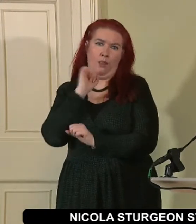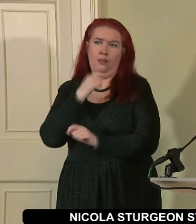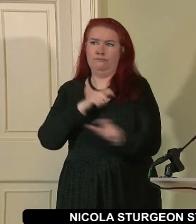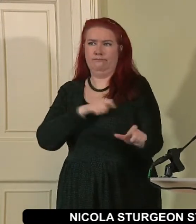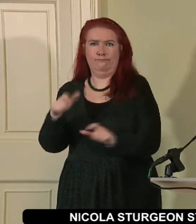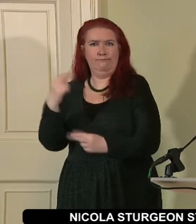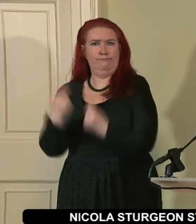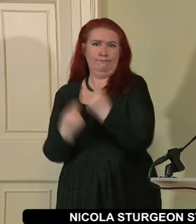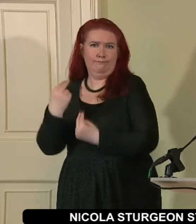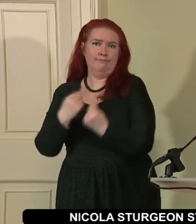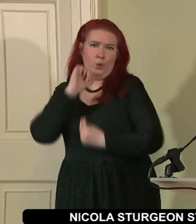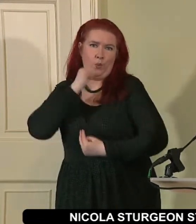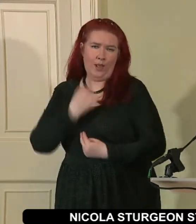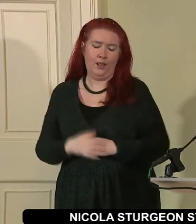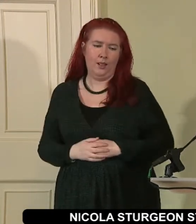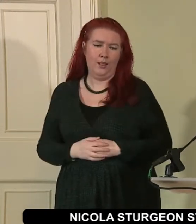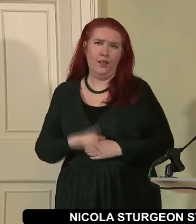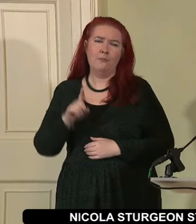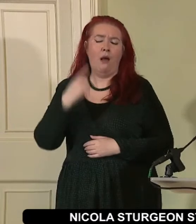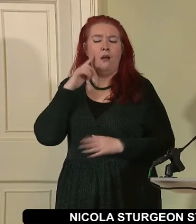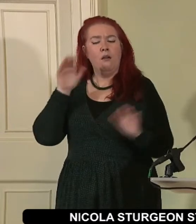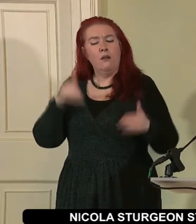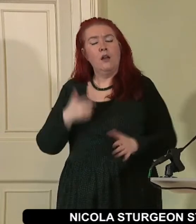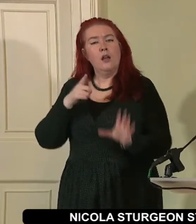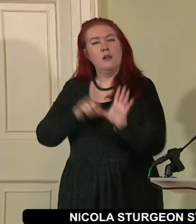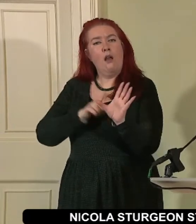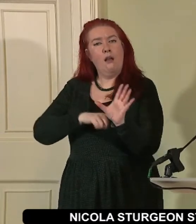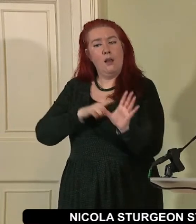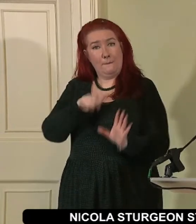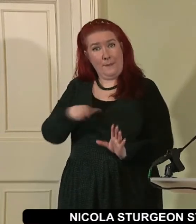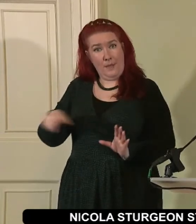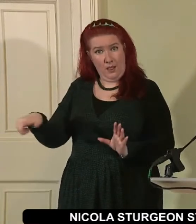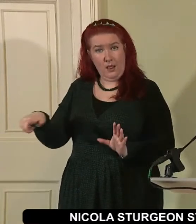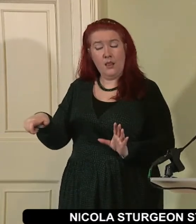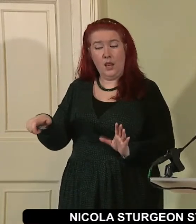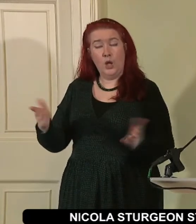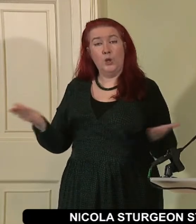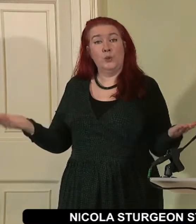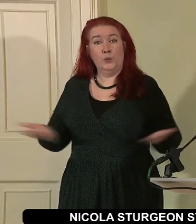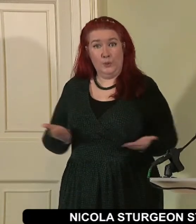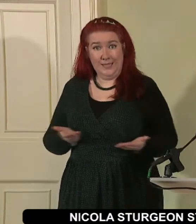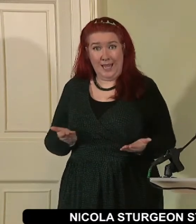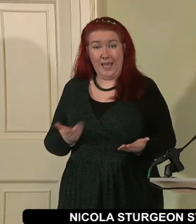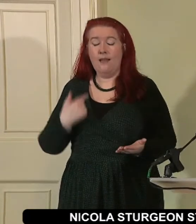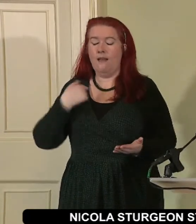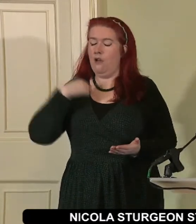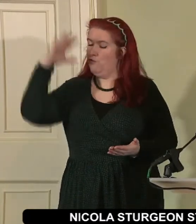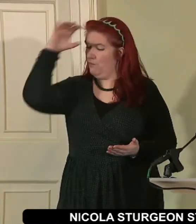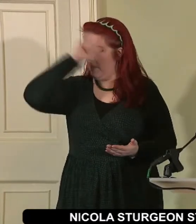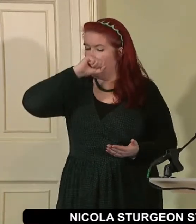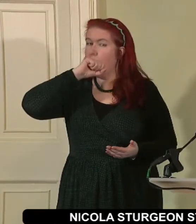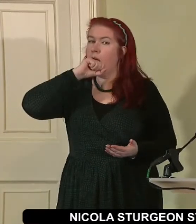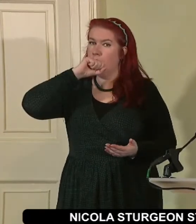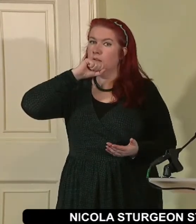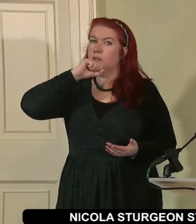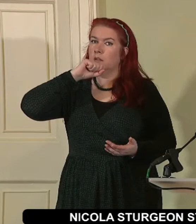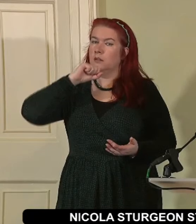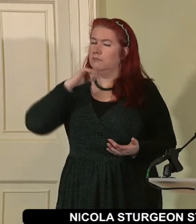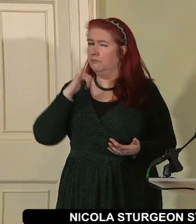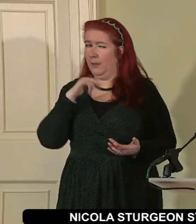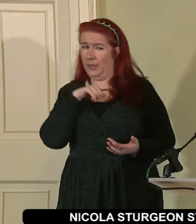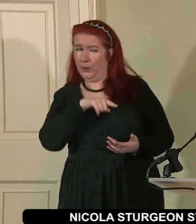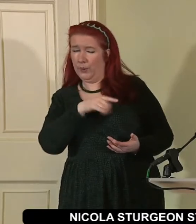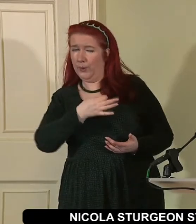will continue. But if you take young people, today, and I remember, possibly including by you,